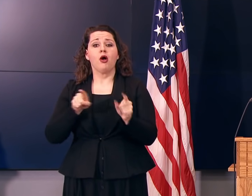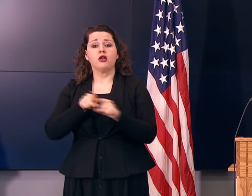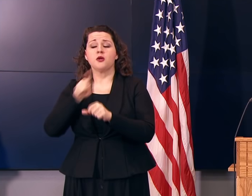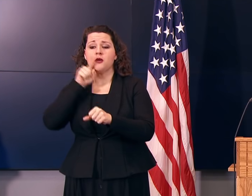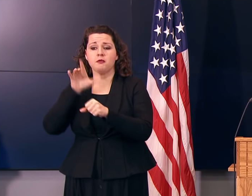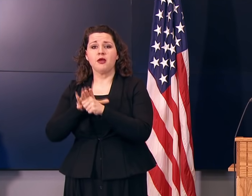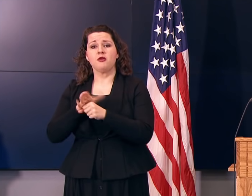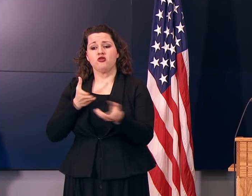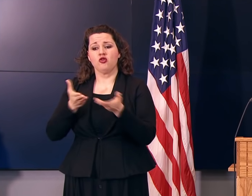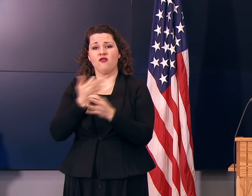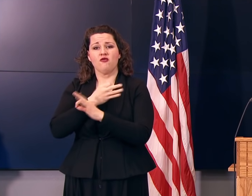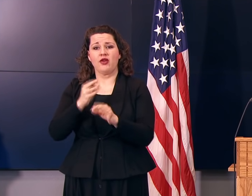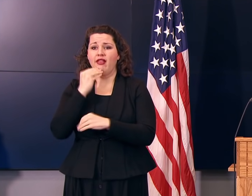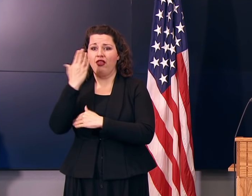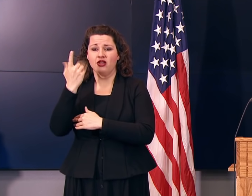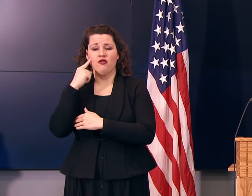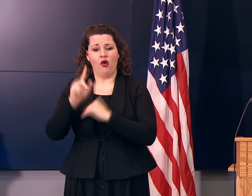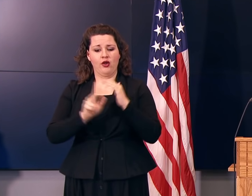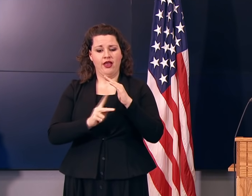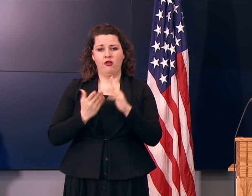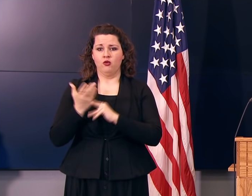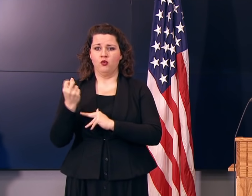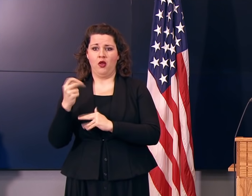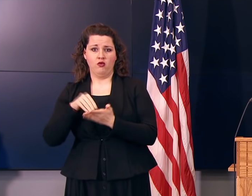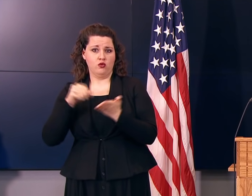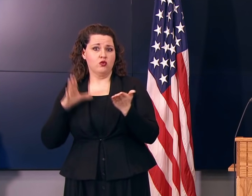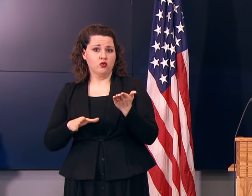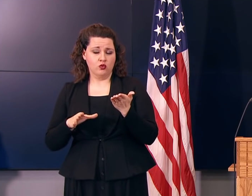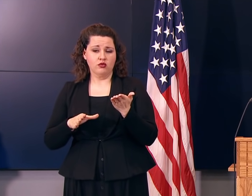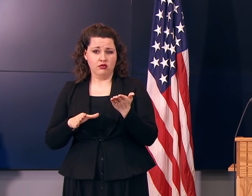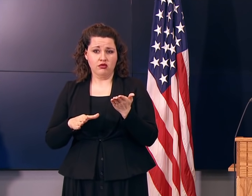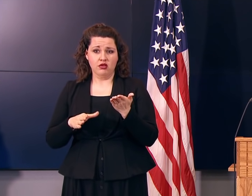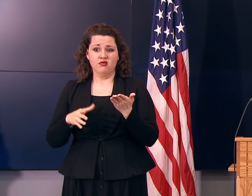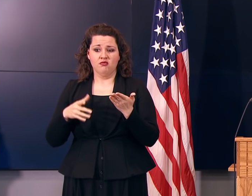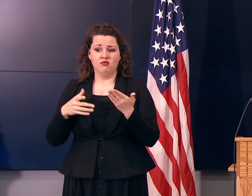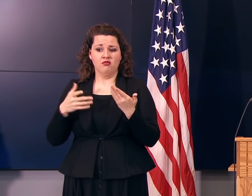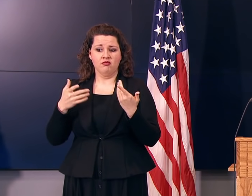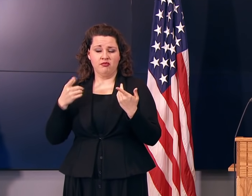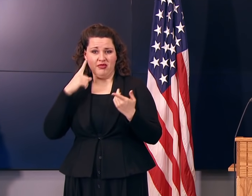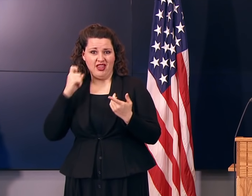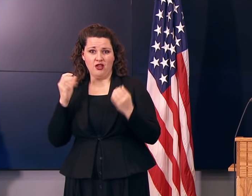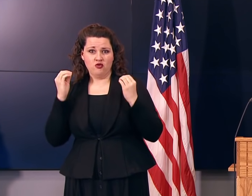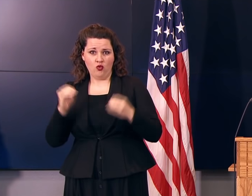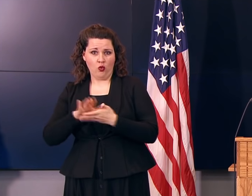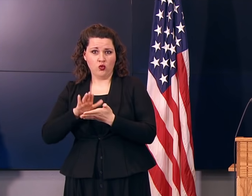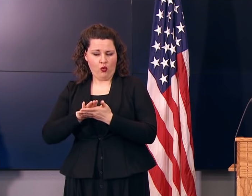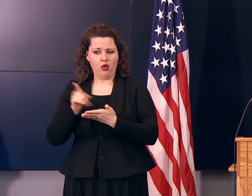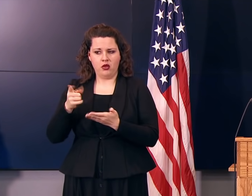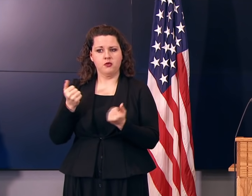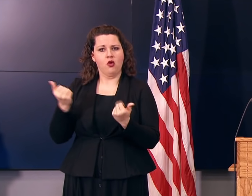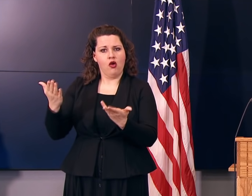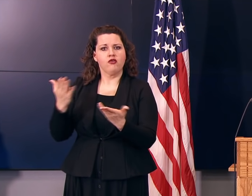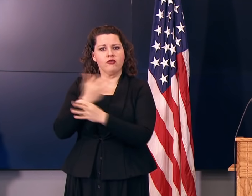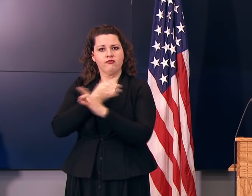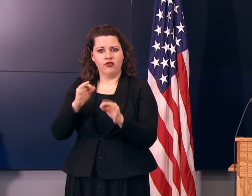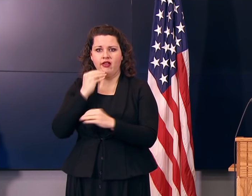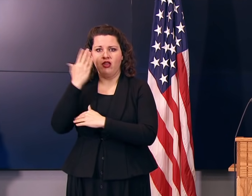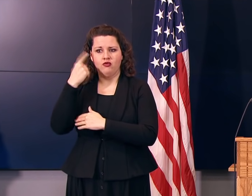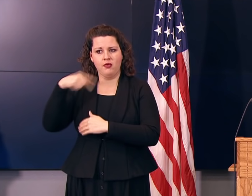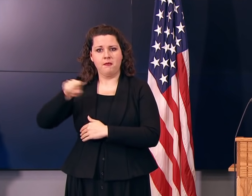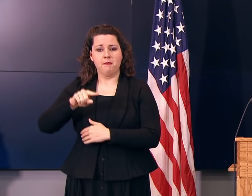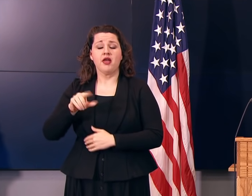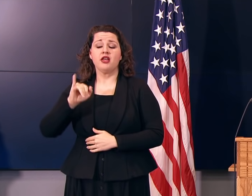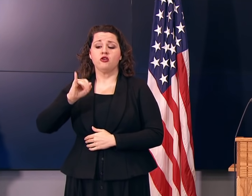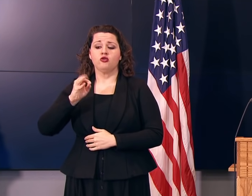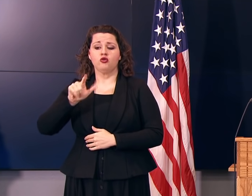lunch to K through 12 students while they were out of school during this time. Joel's story speaks